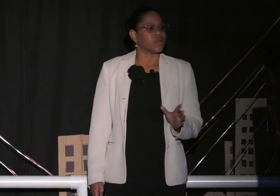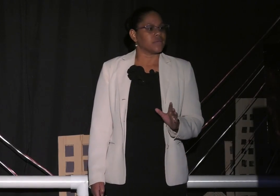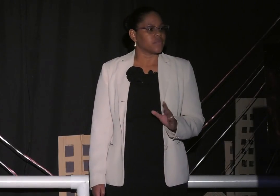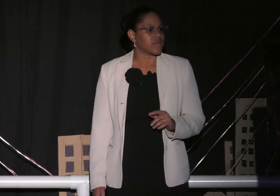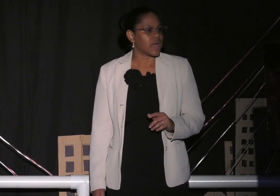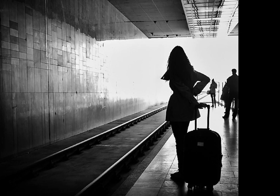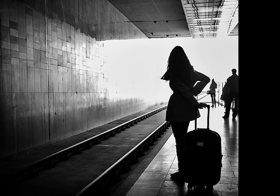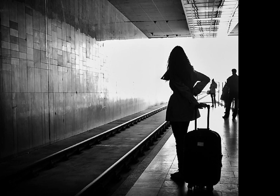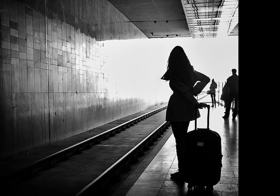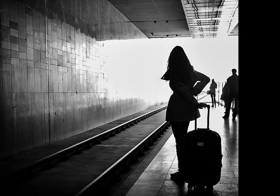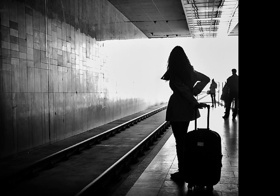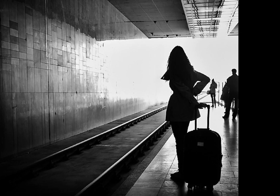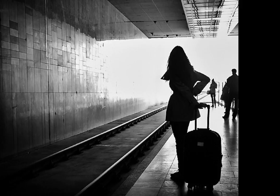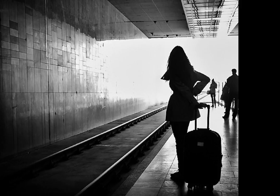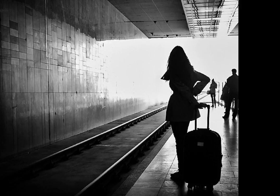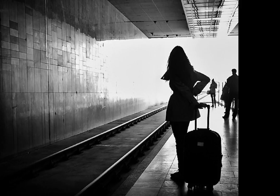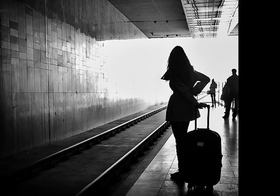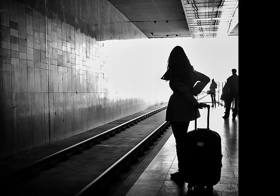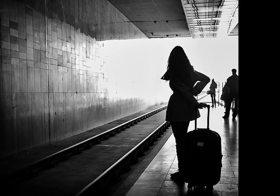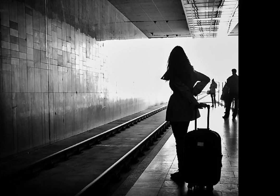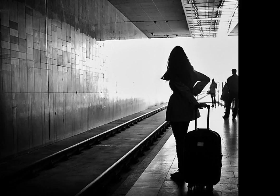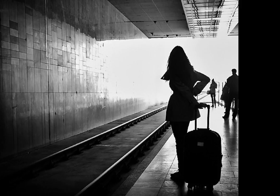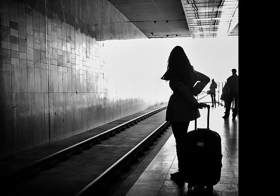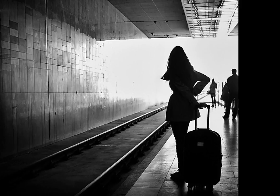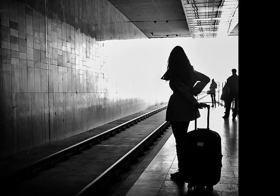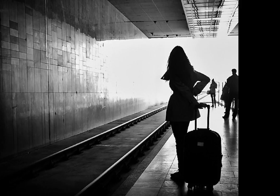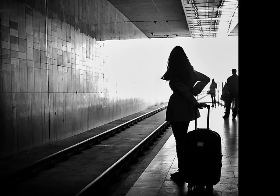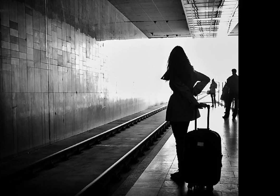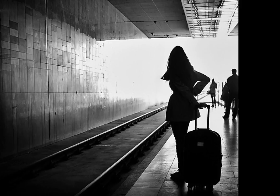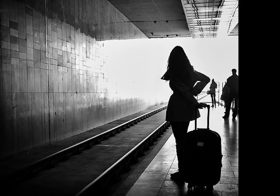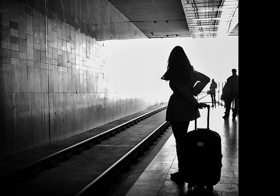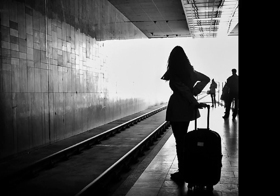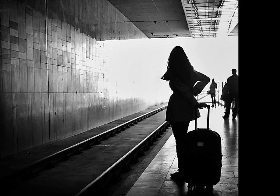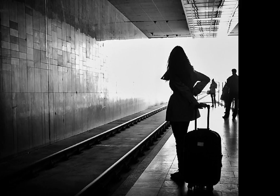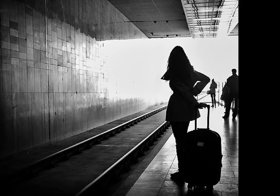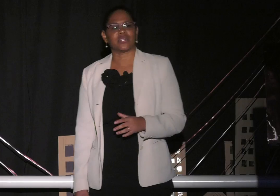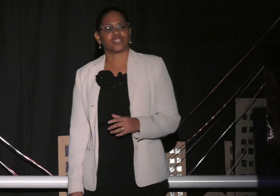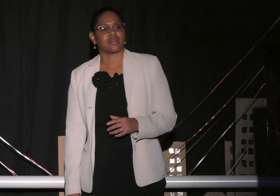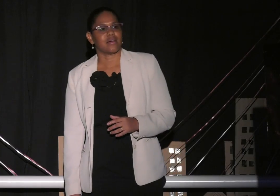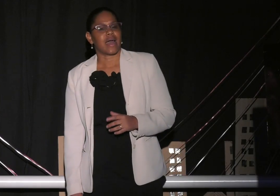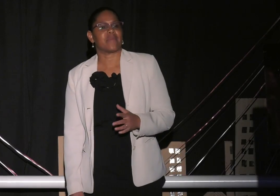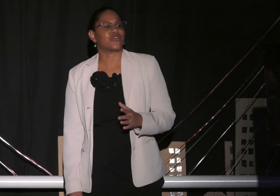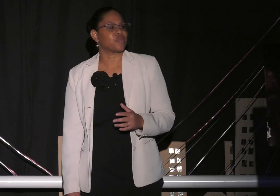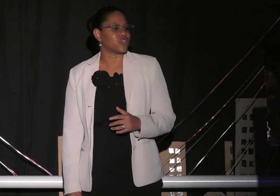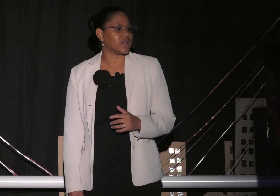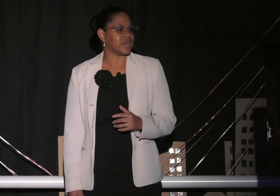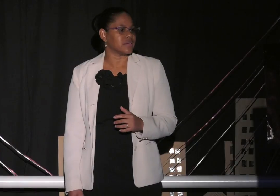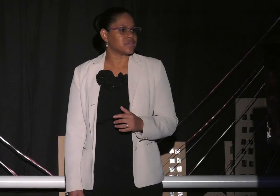Eventually, I went away to college, and we parted company for years. In college, I met a group of young ladies